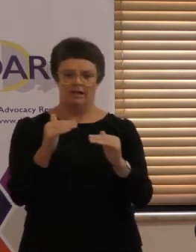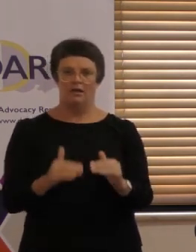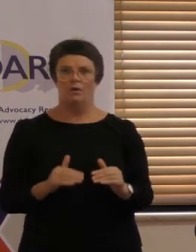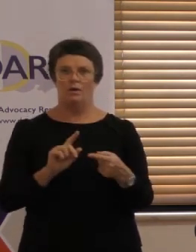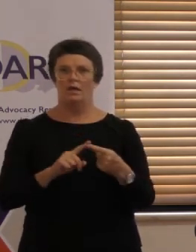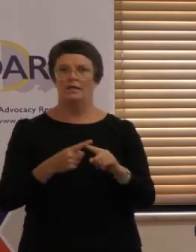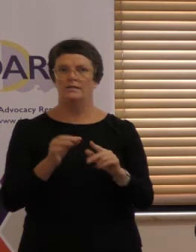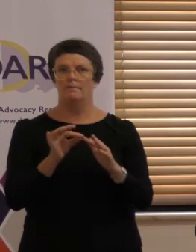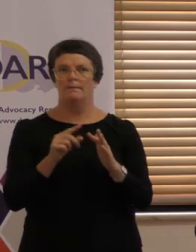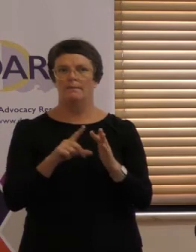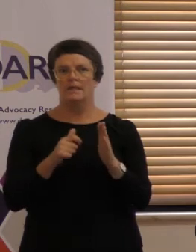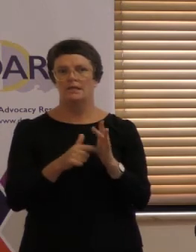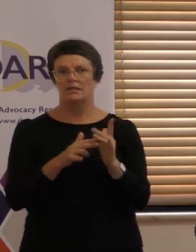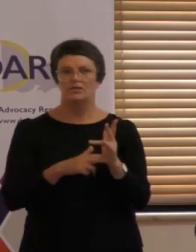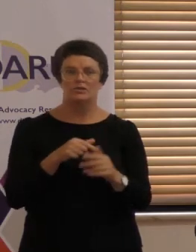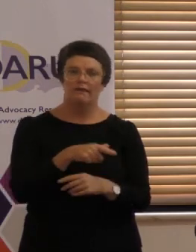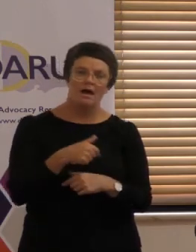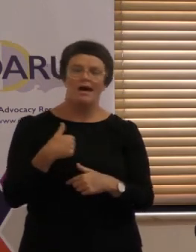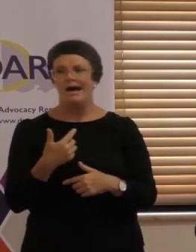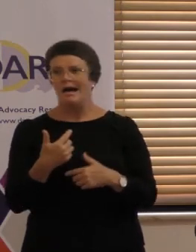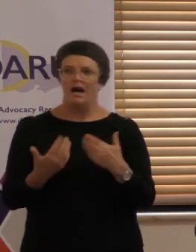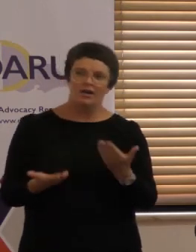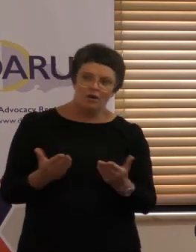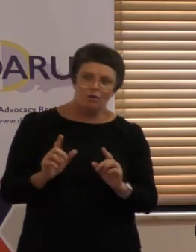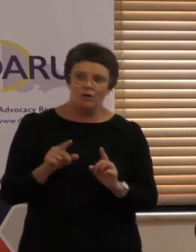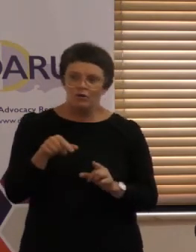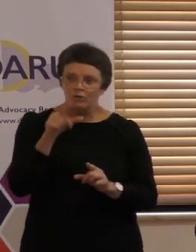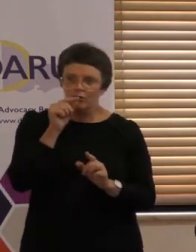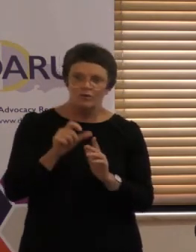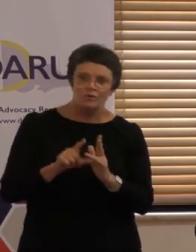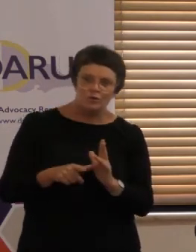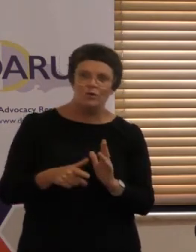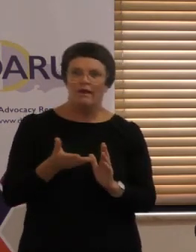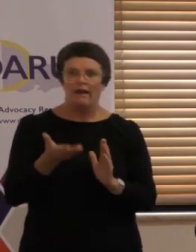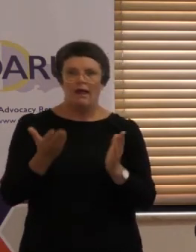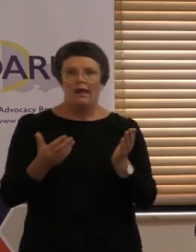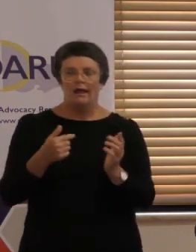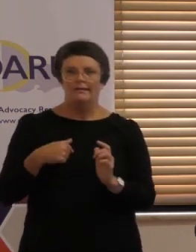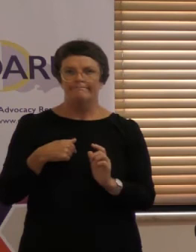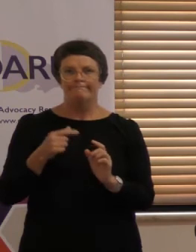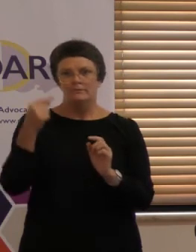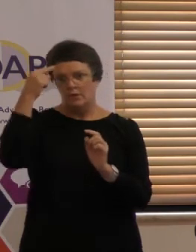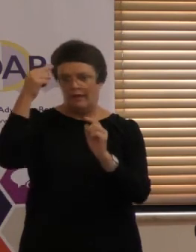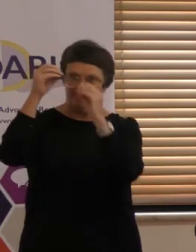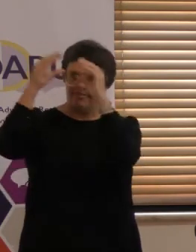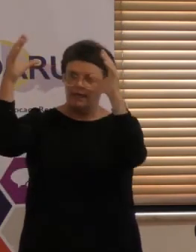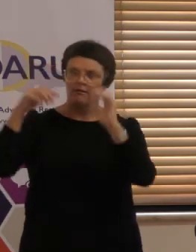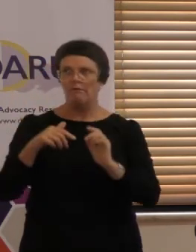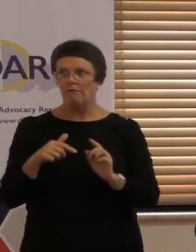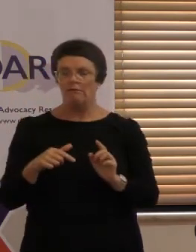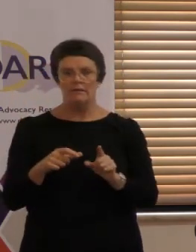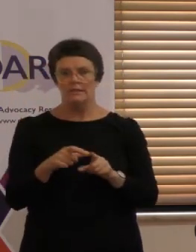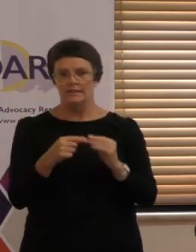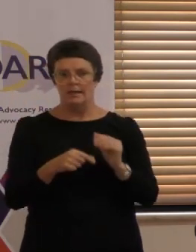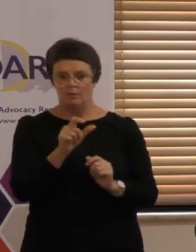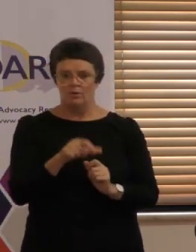advisors don't know what they could be doing in life outside of school. They don't have a vision of what it means for a disabled person to